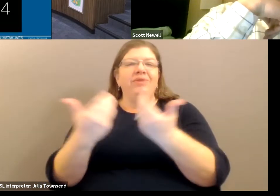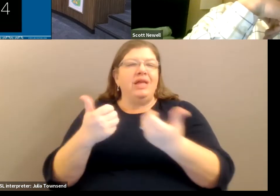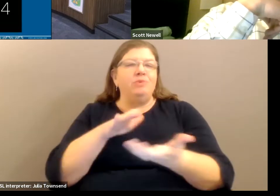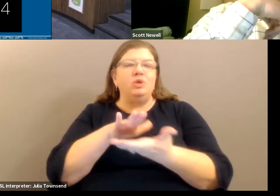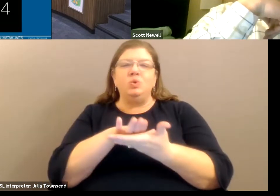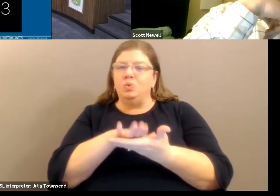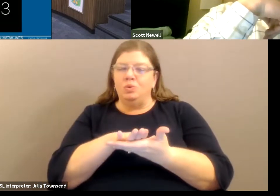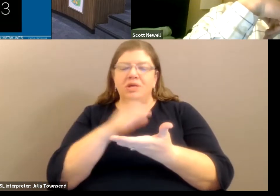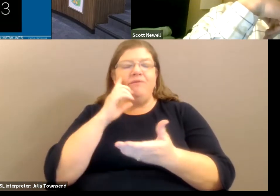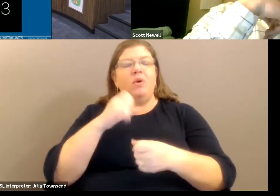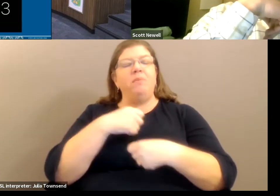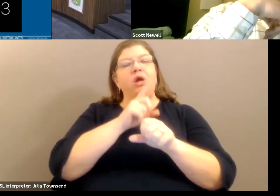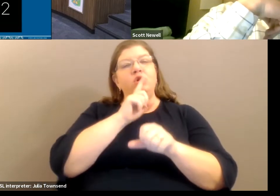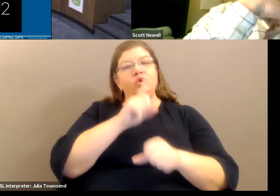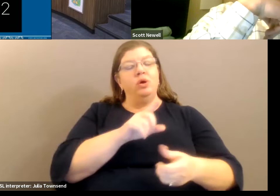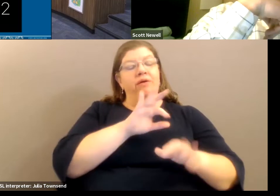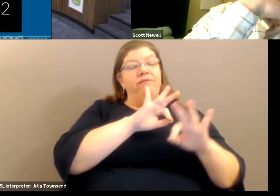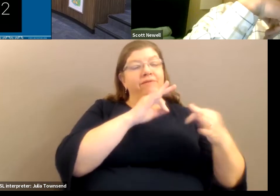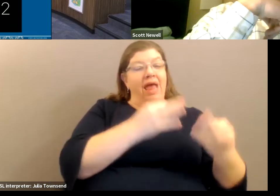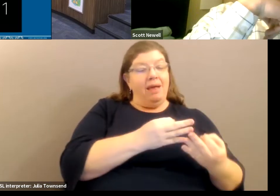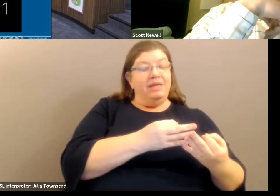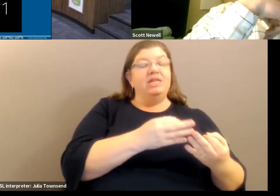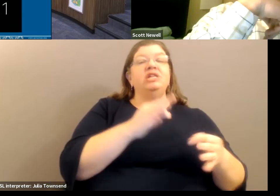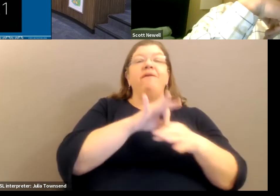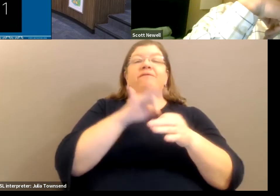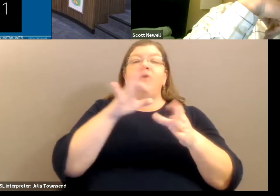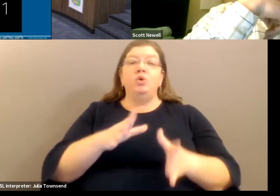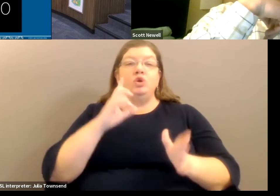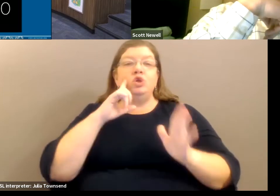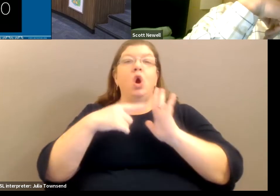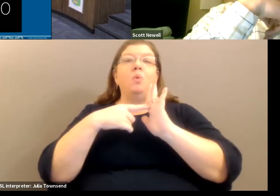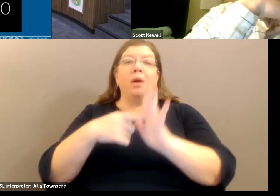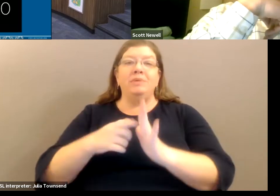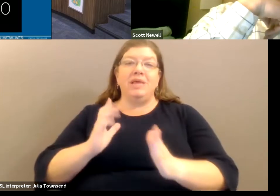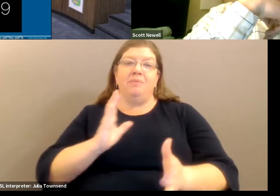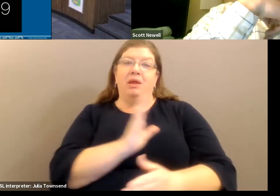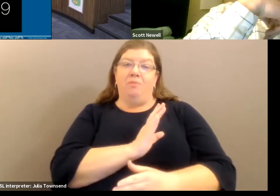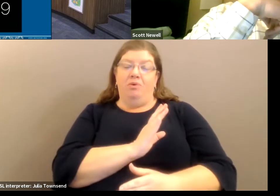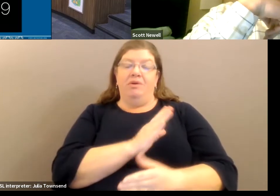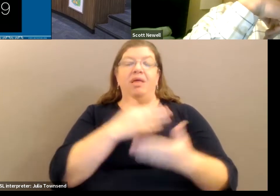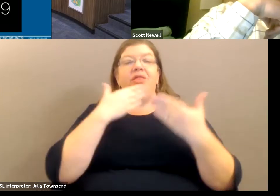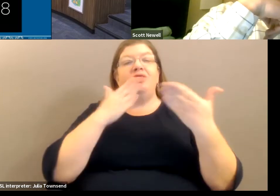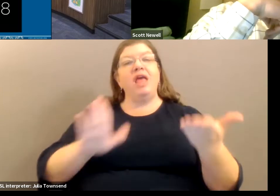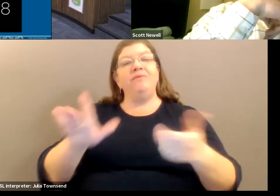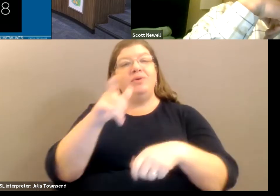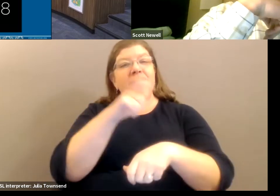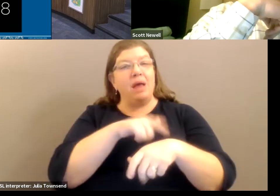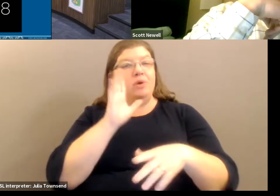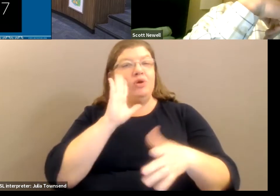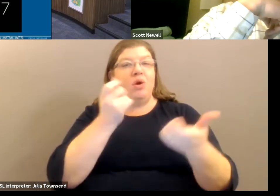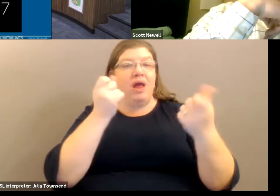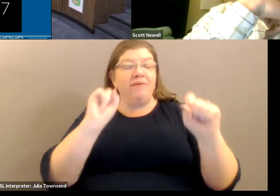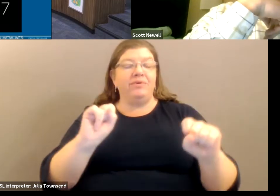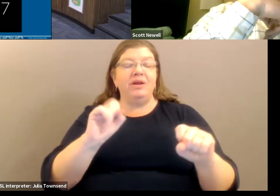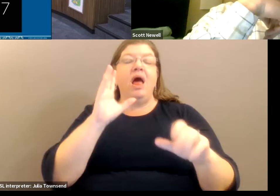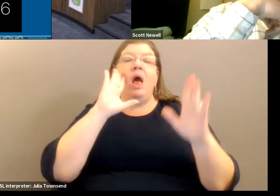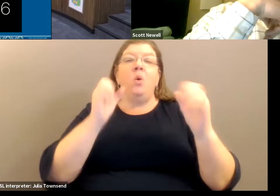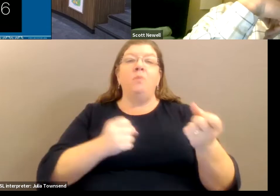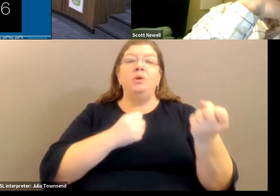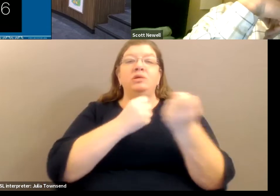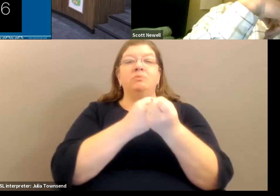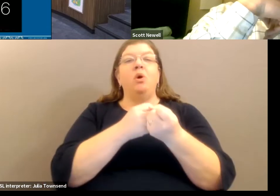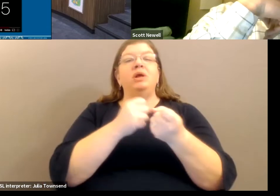families and voters are represented by board members. Thank you for your time and your efforts. I hope you'll support Scenario A and additional community